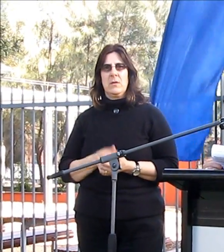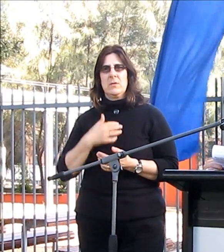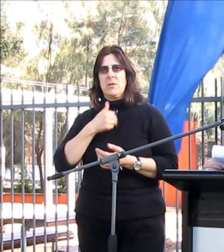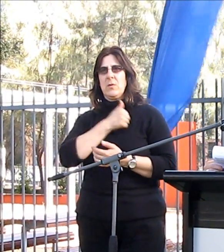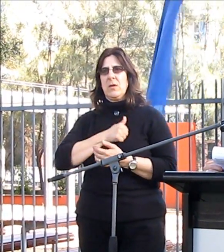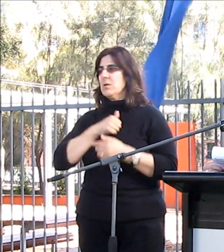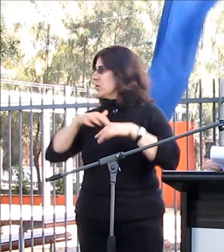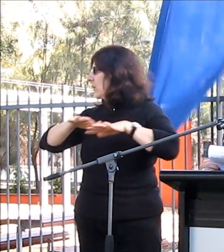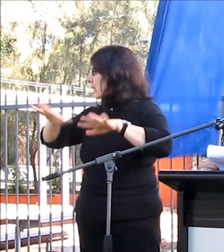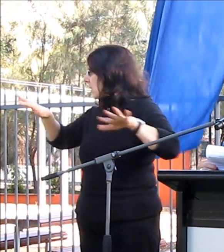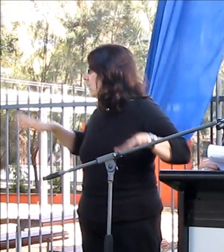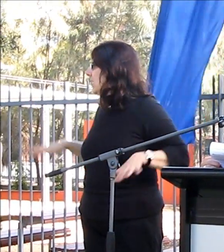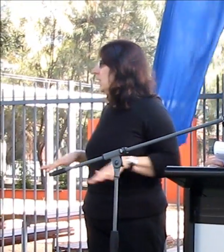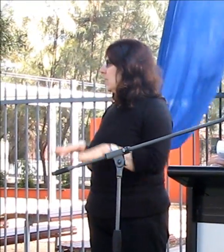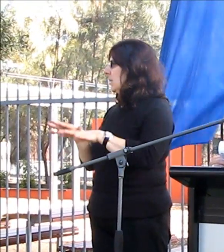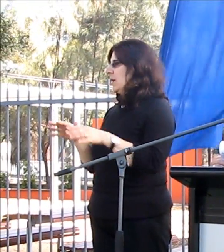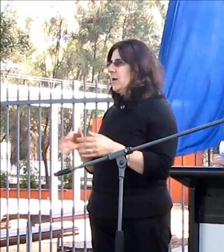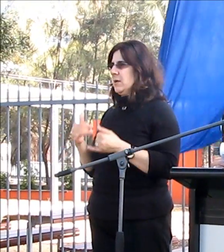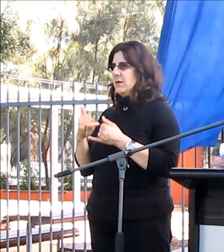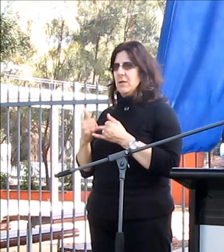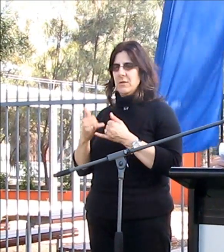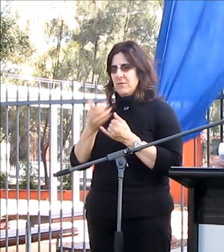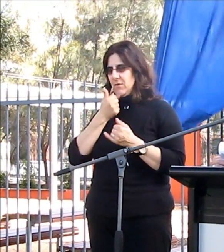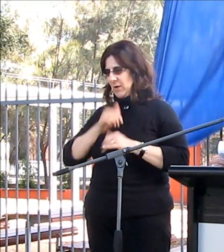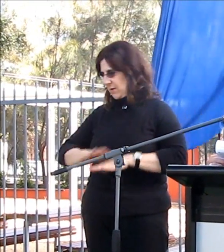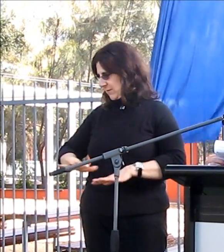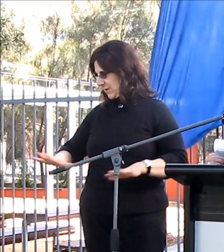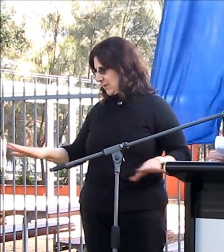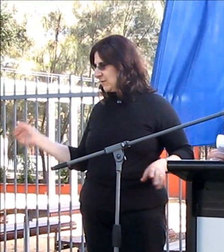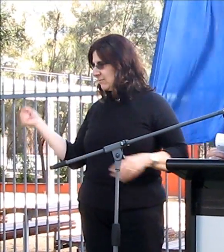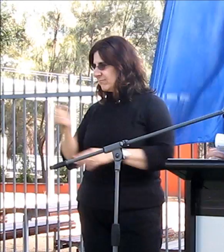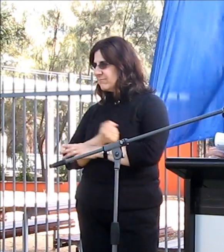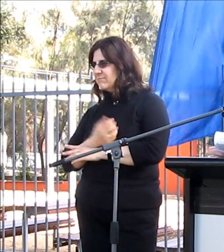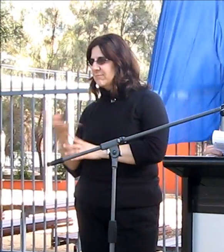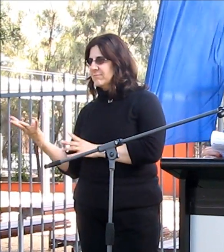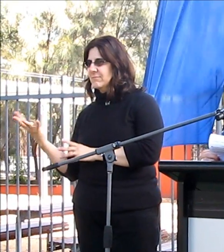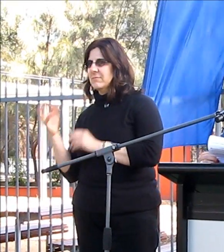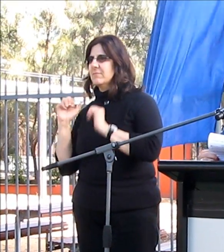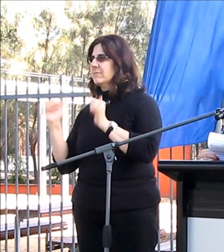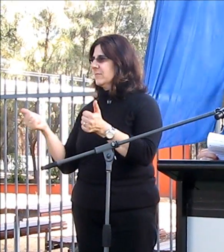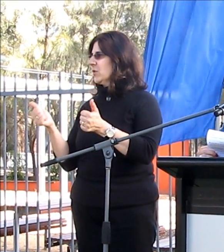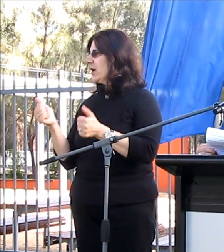enjoy this park. I've got to say, I'm really impressed with the grass. It's so green and lush.